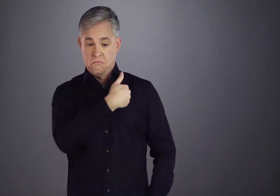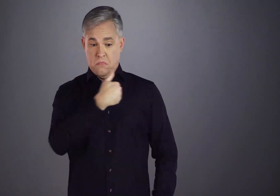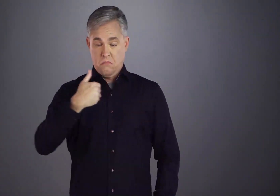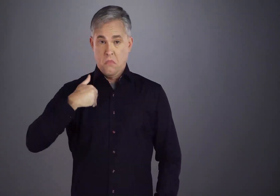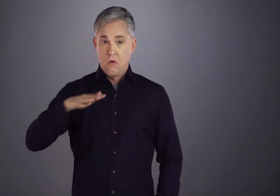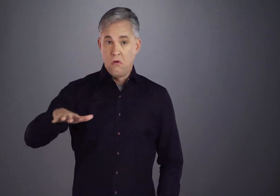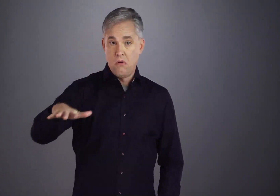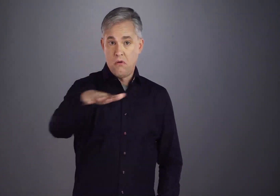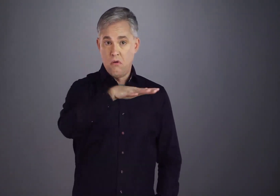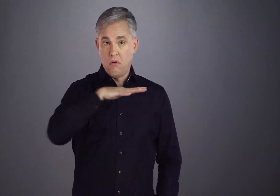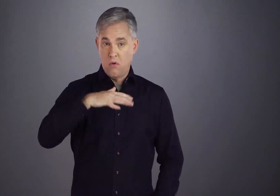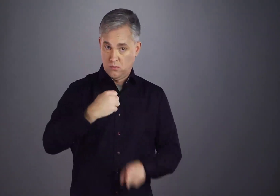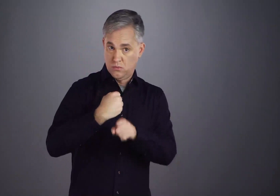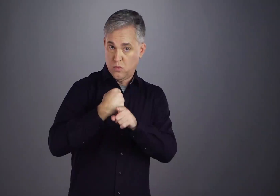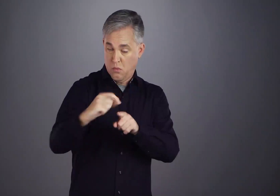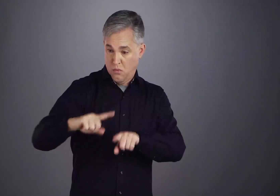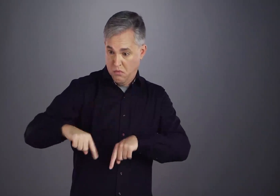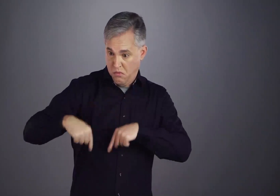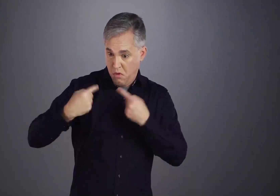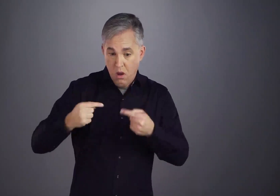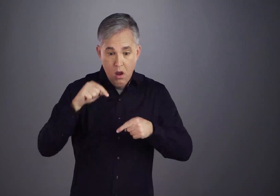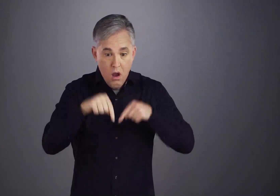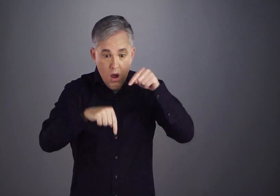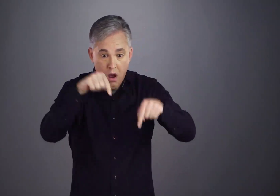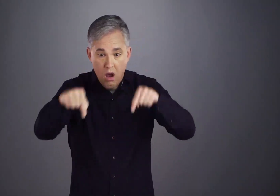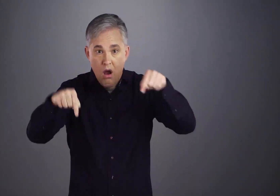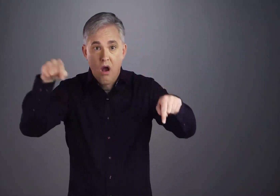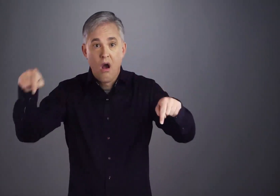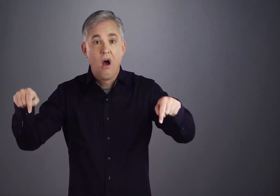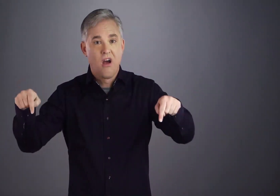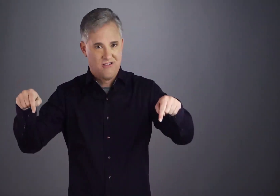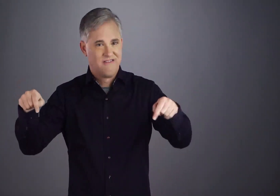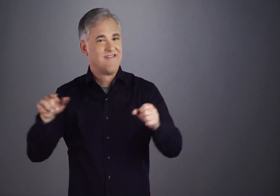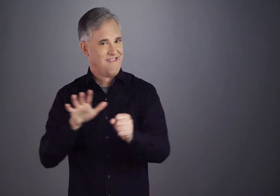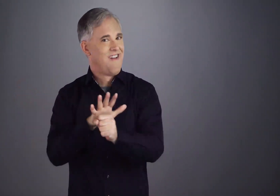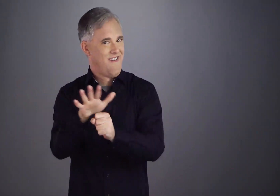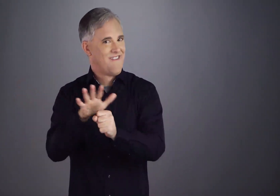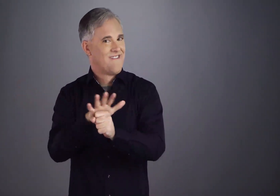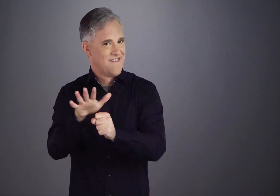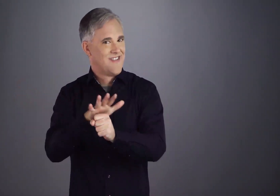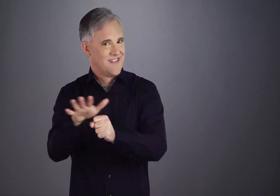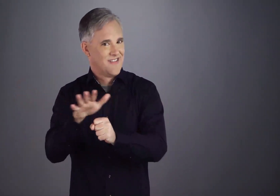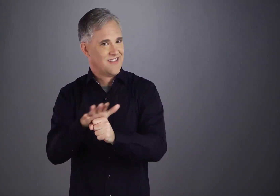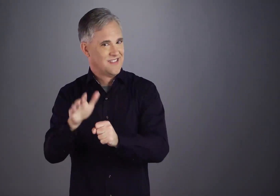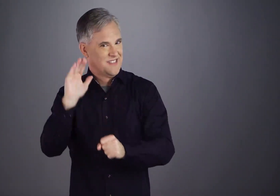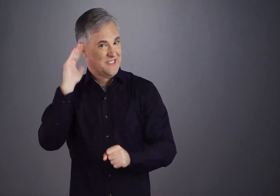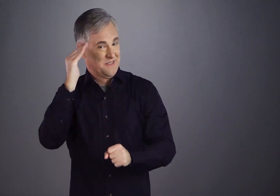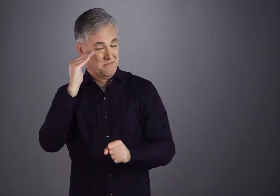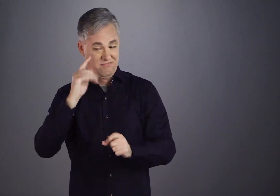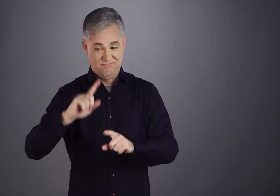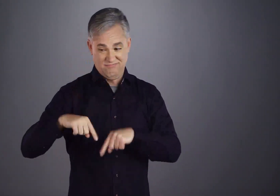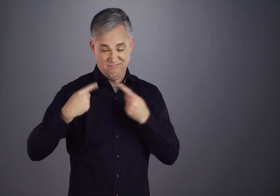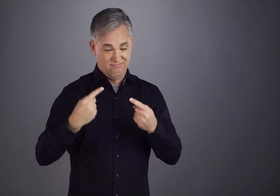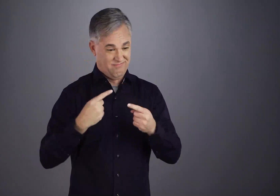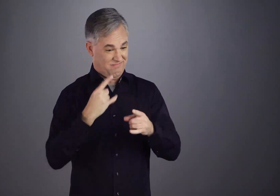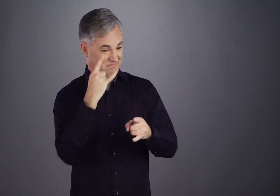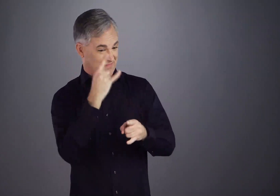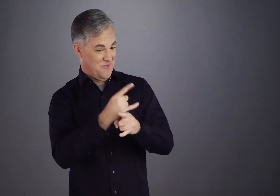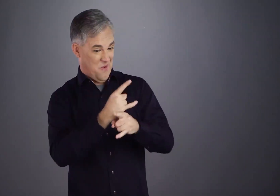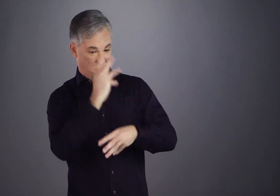By late 1937, the number of members having substantial sobriety time behind them was sufficient to convince the membership that a